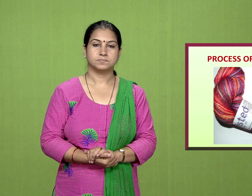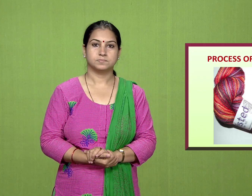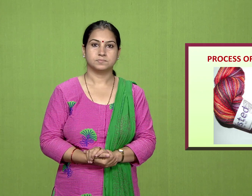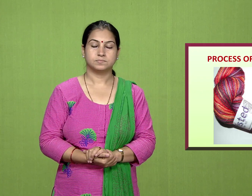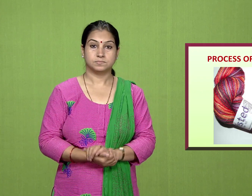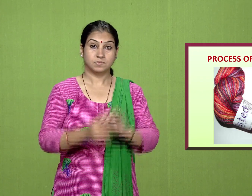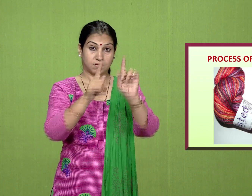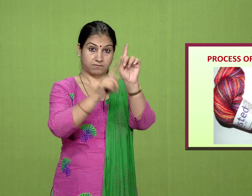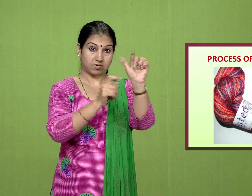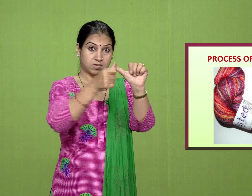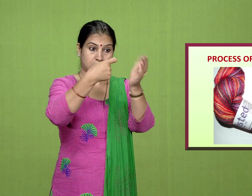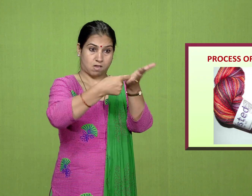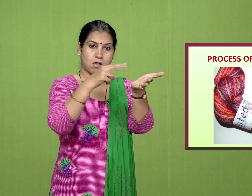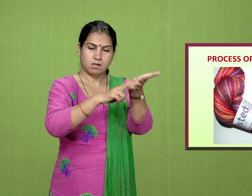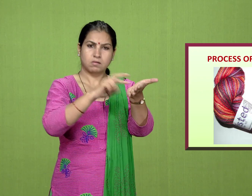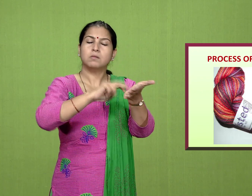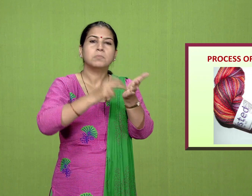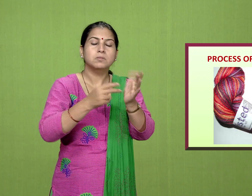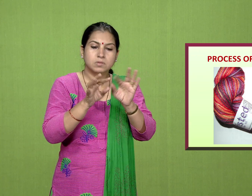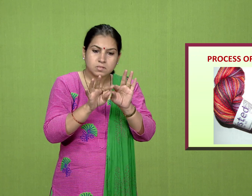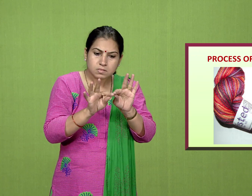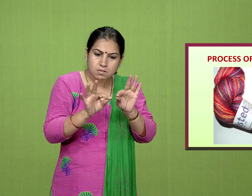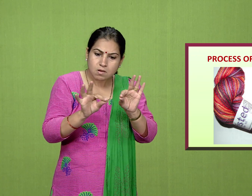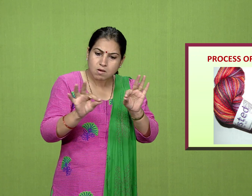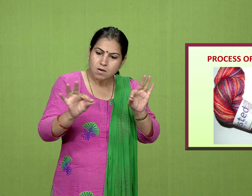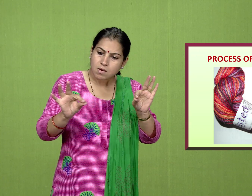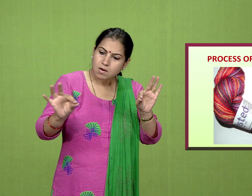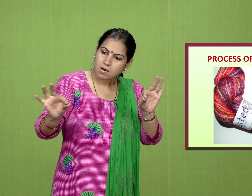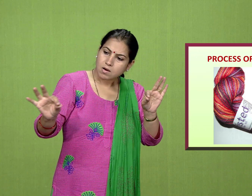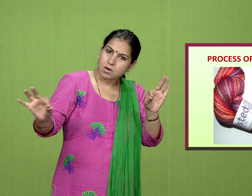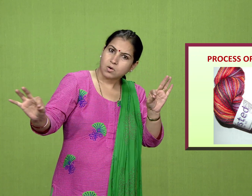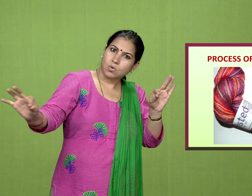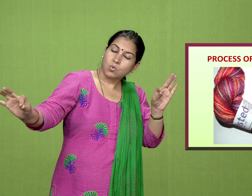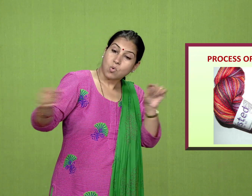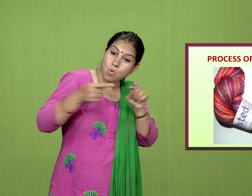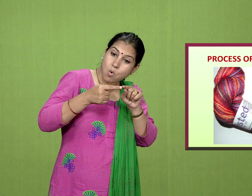Yarn is nothing but a long continuous length of interlock fibers.